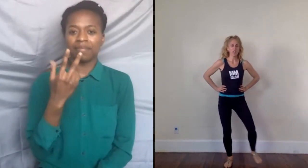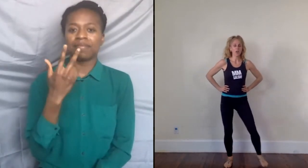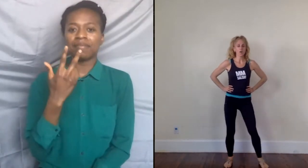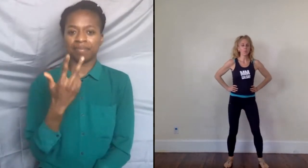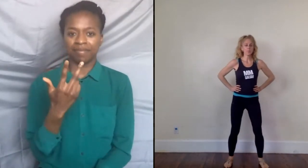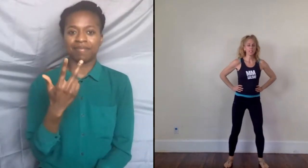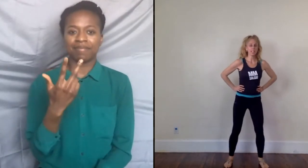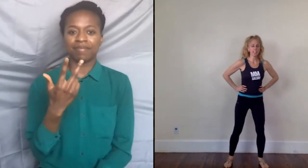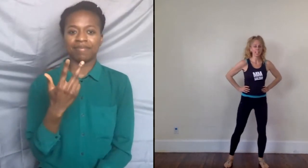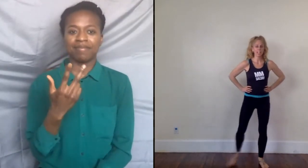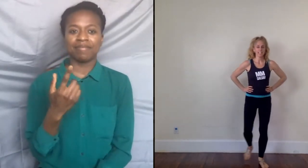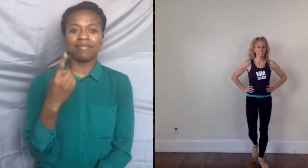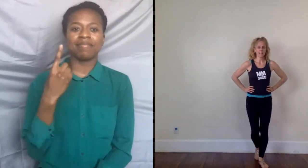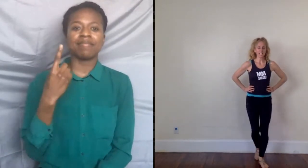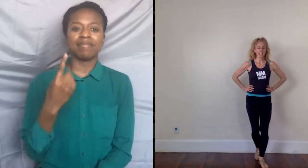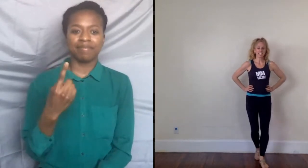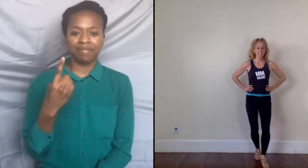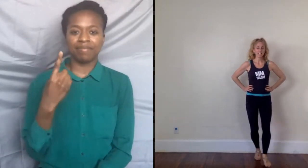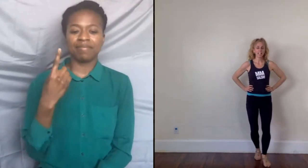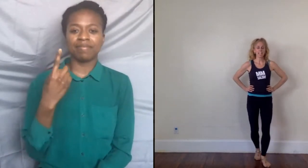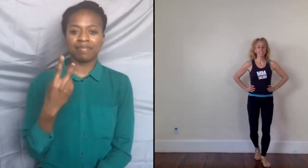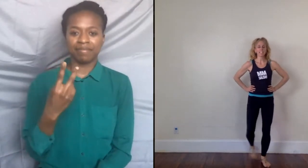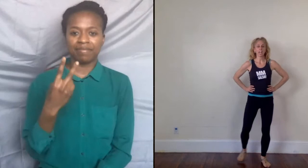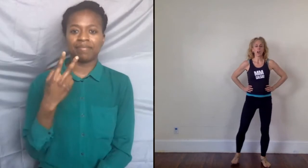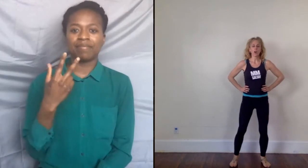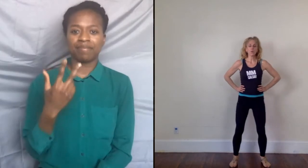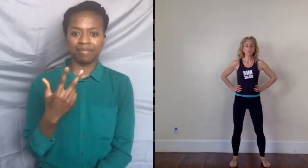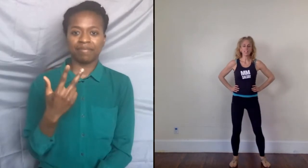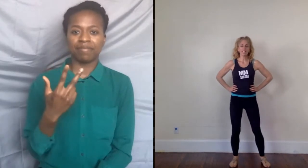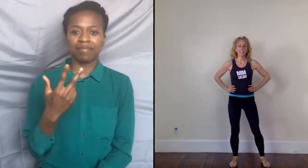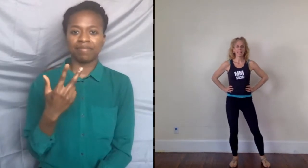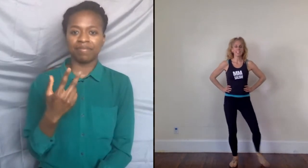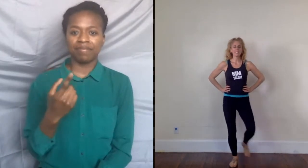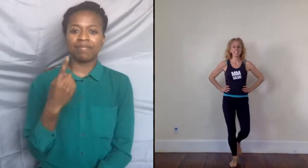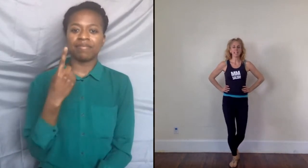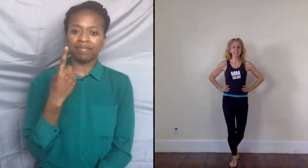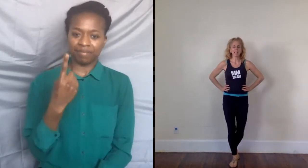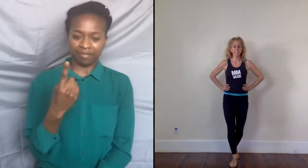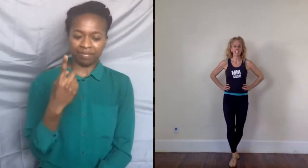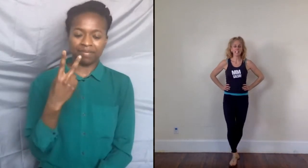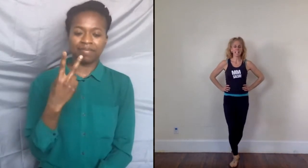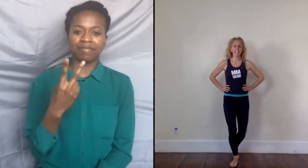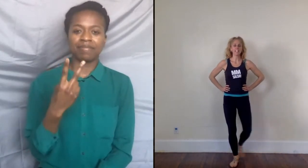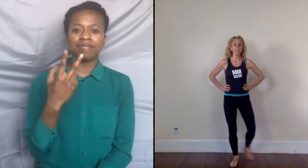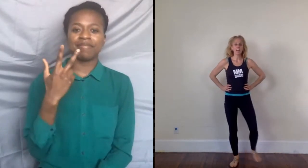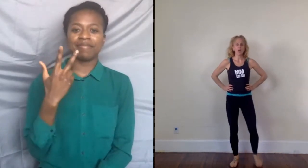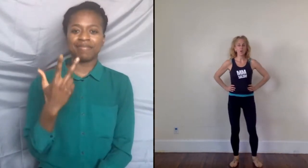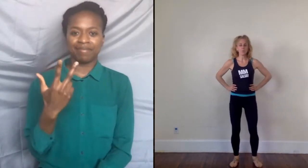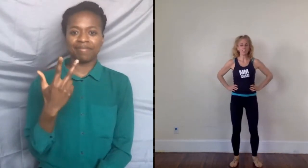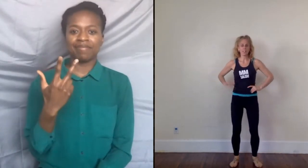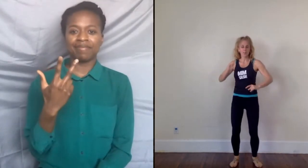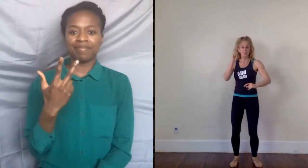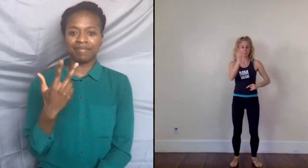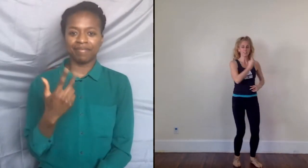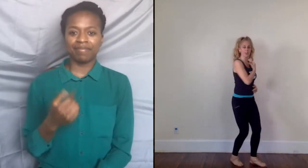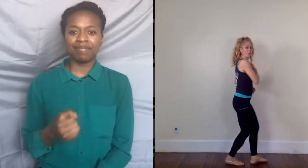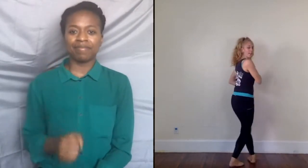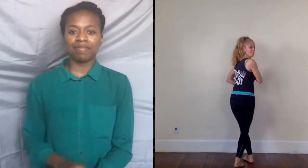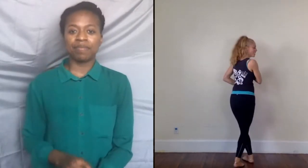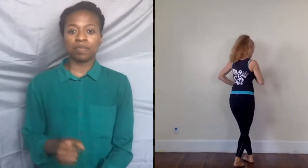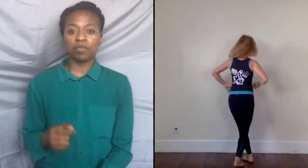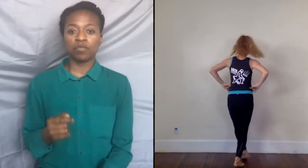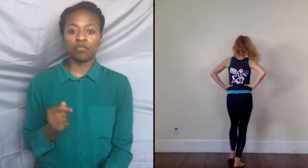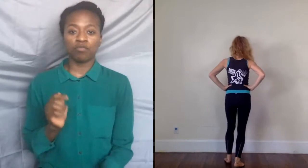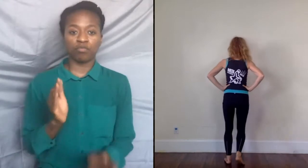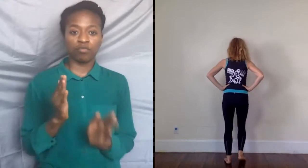and open and diagonal and open and diagonal and open. Turn